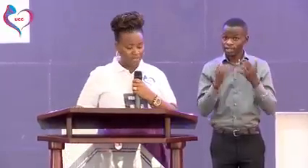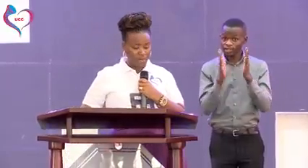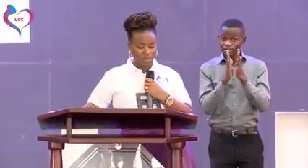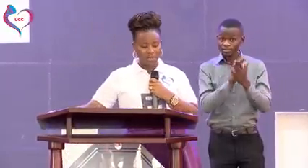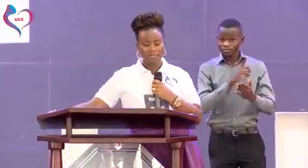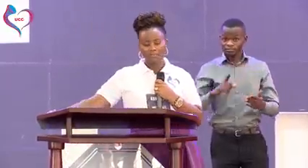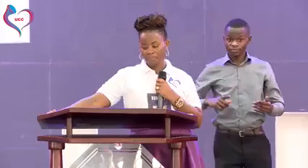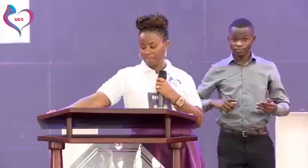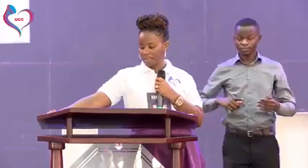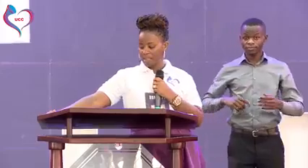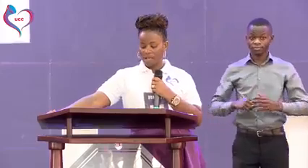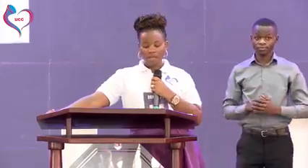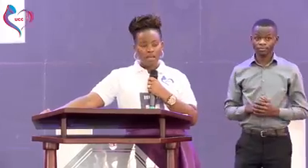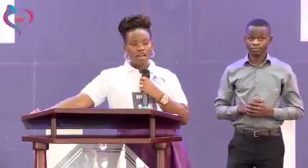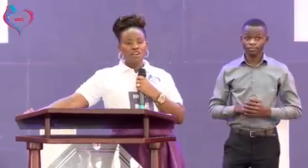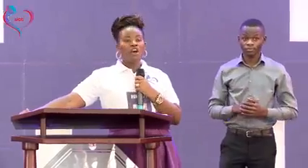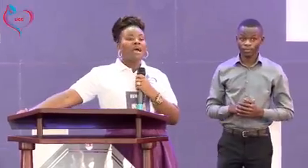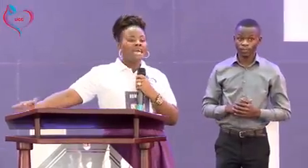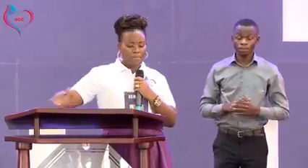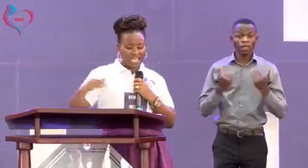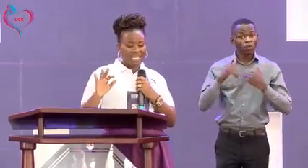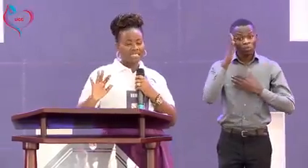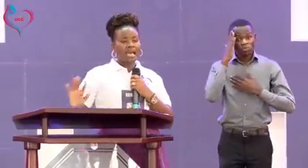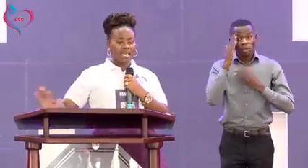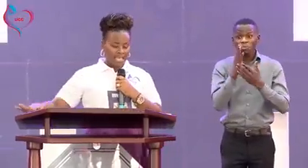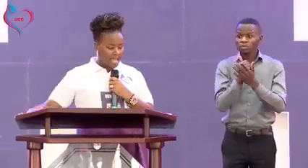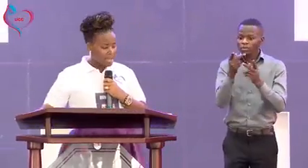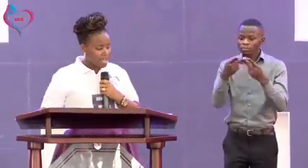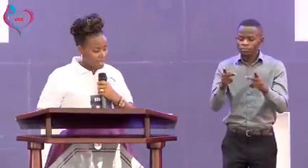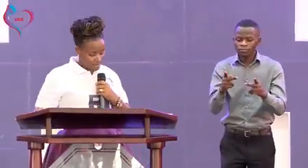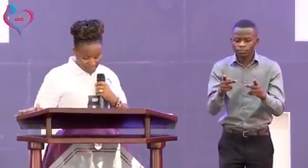Praise the name of the Lord. You know, he begins,